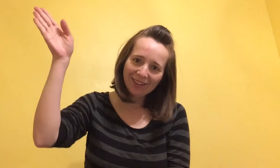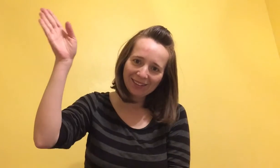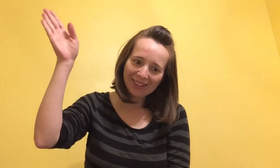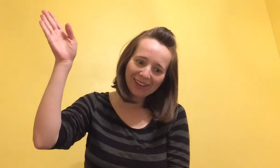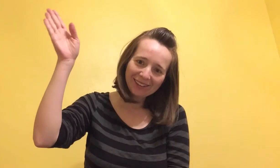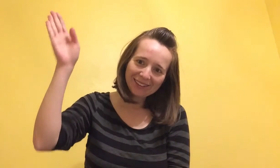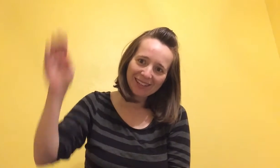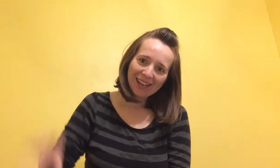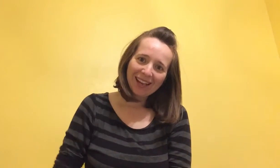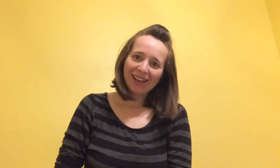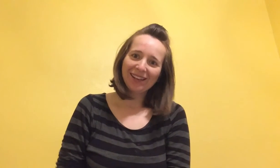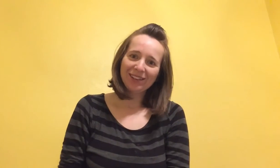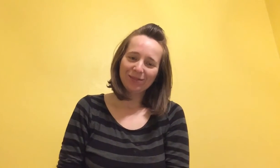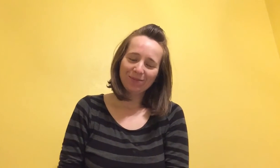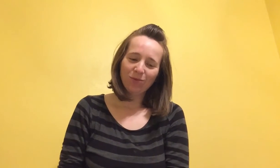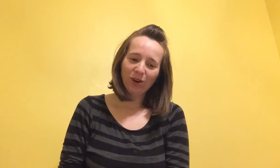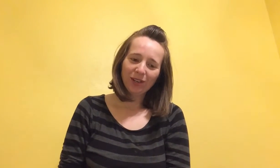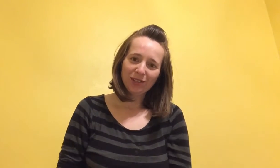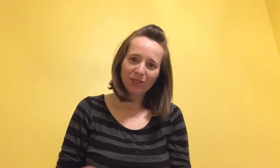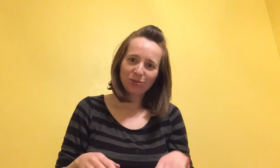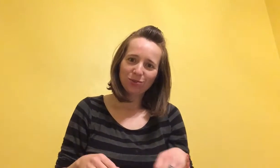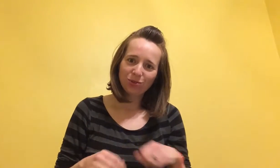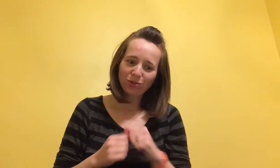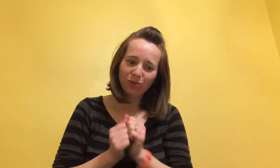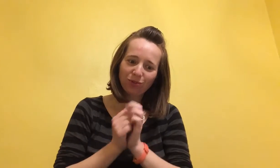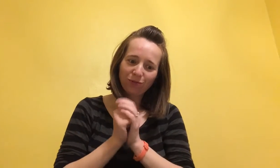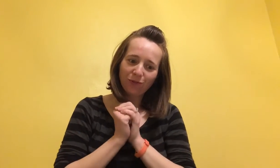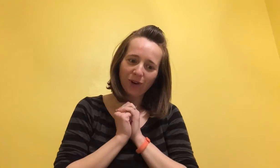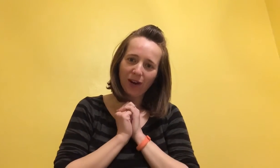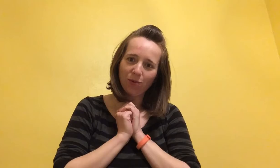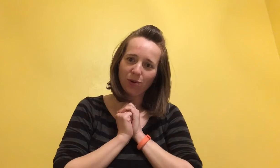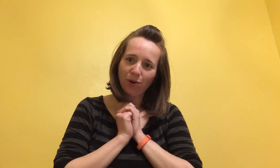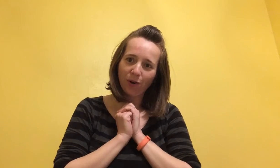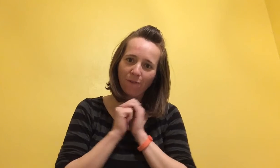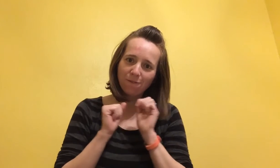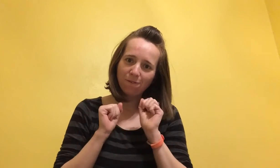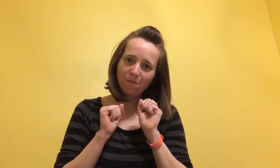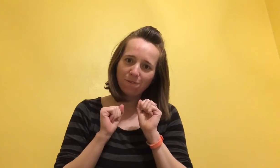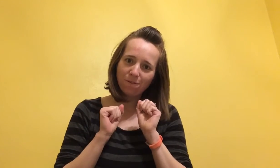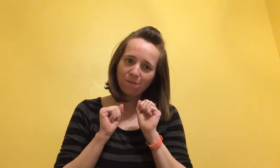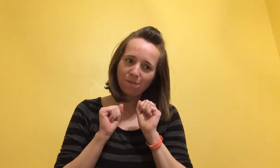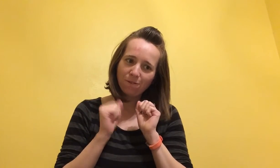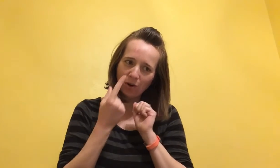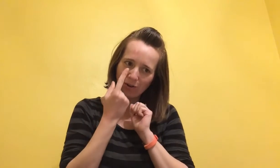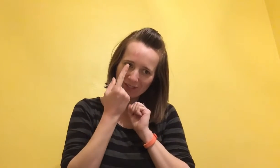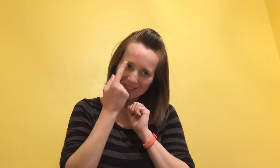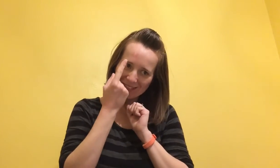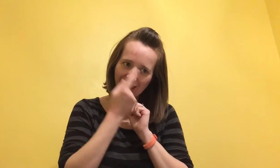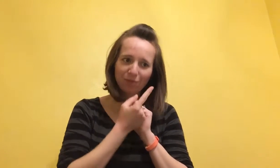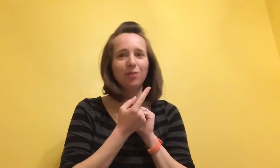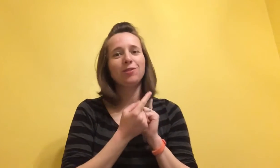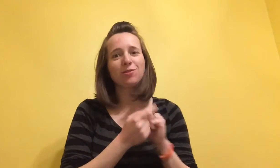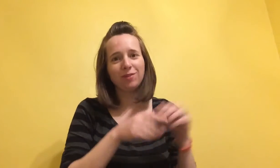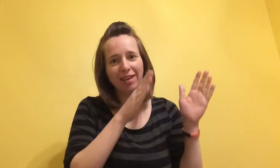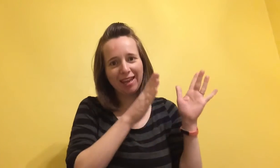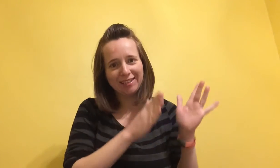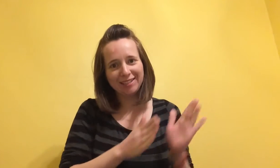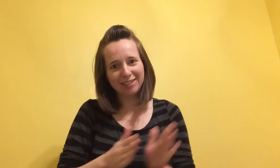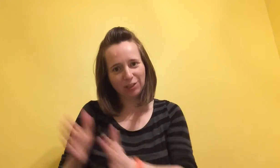Hello there. Wanted to show you for our first ever doing a